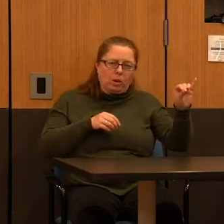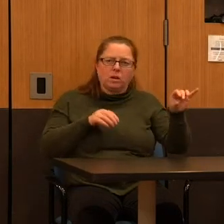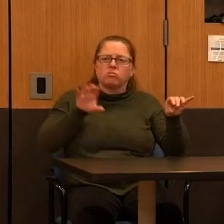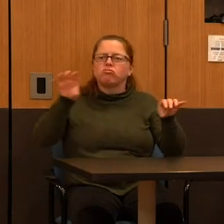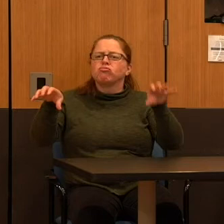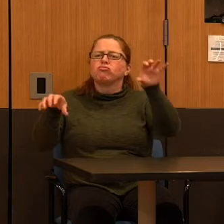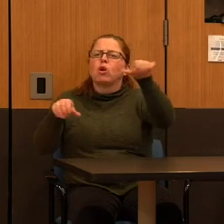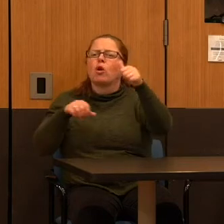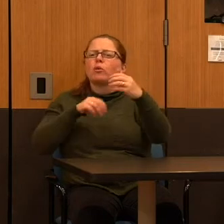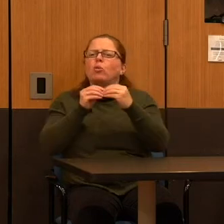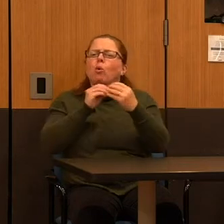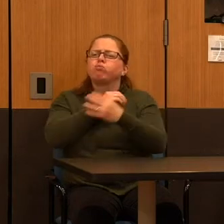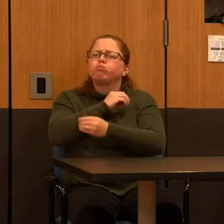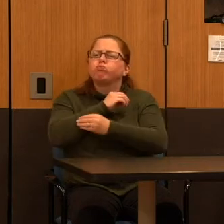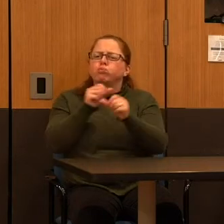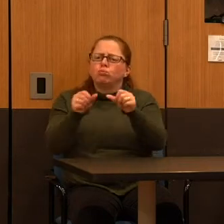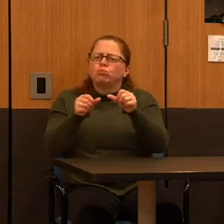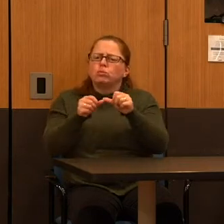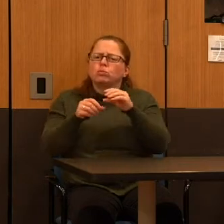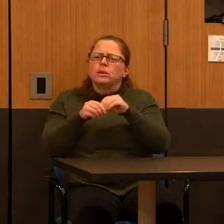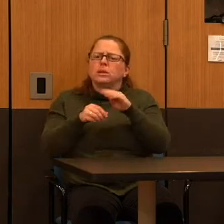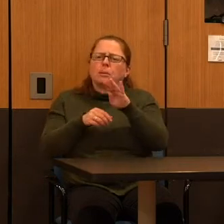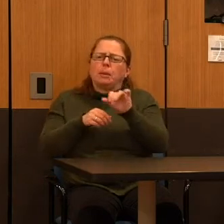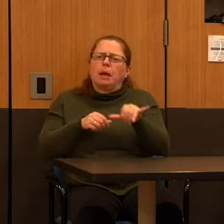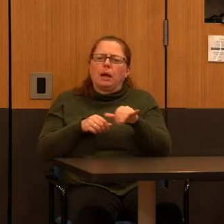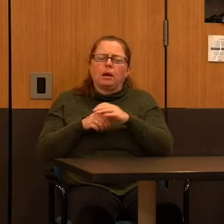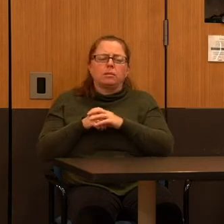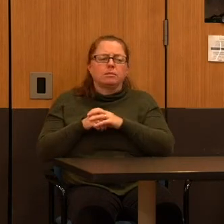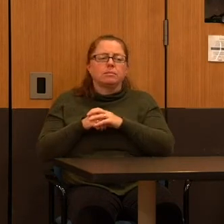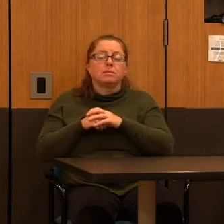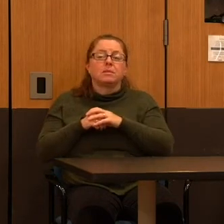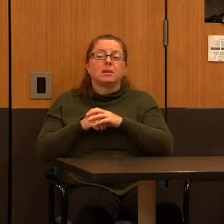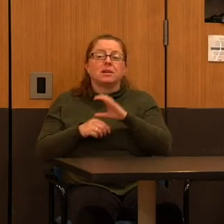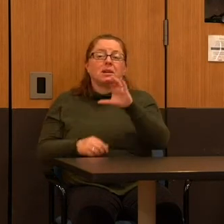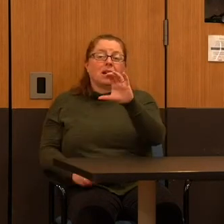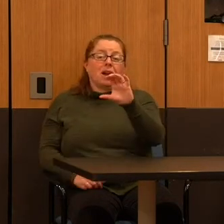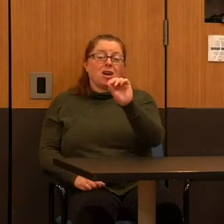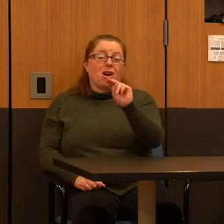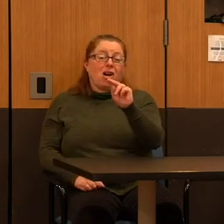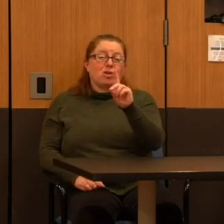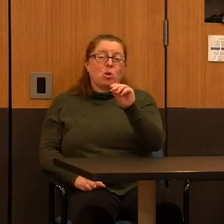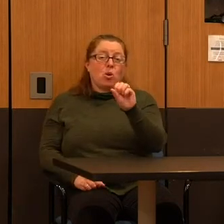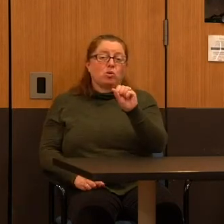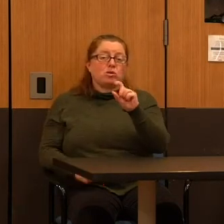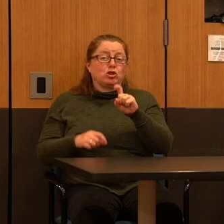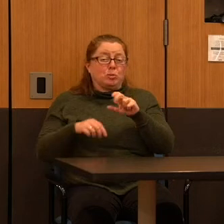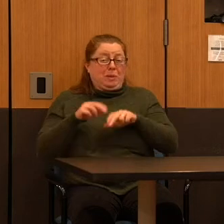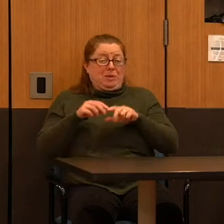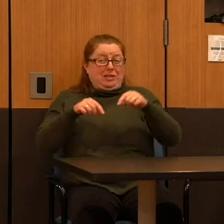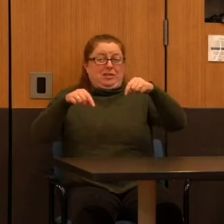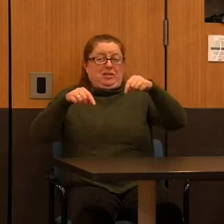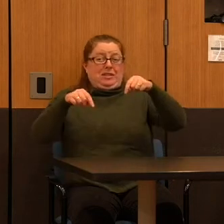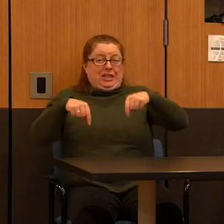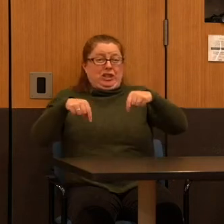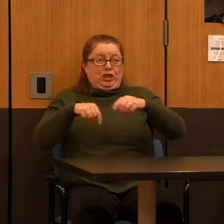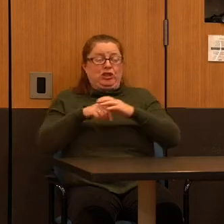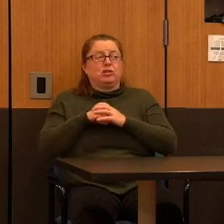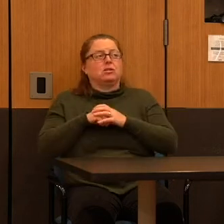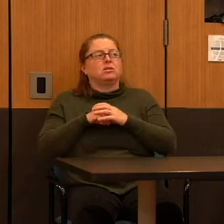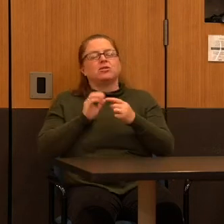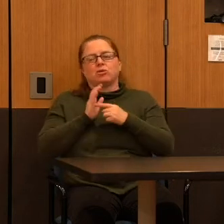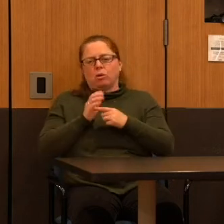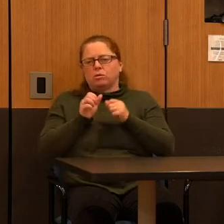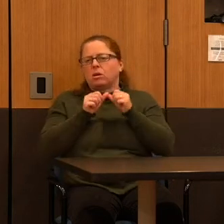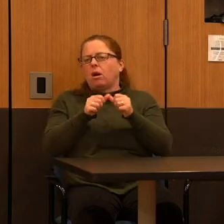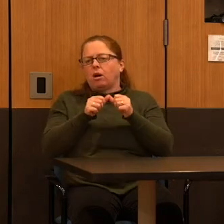Area. A condominium building slated to be built on the site of CIL indicates the ongoing gentrification and